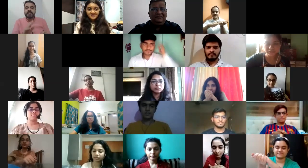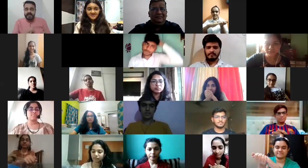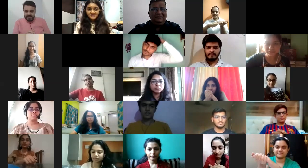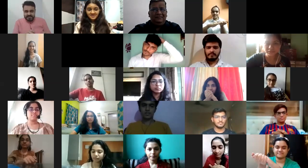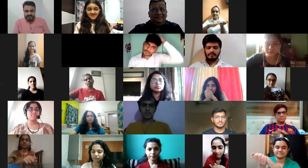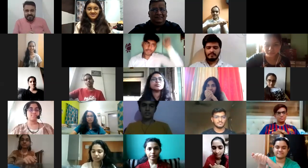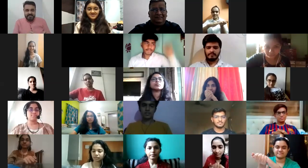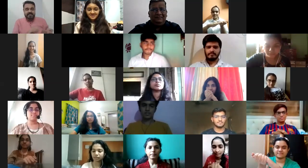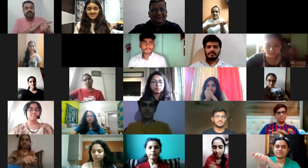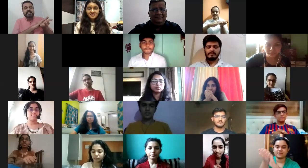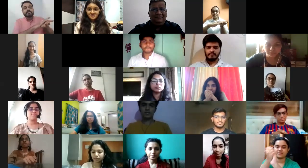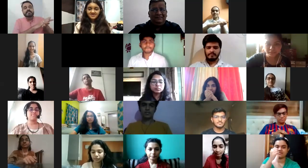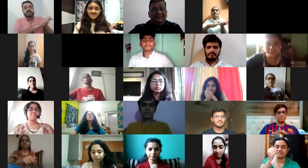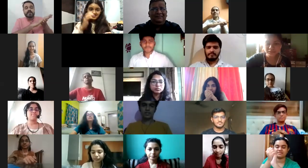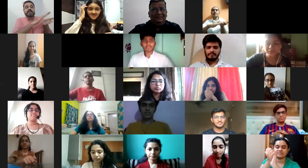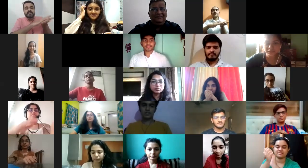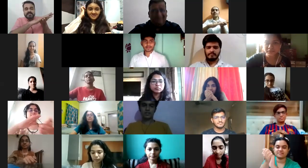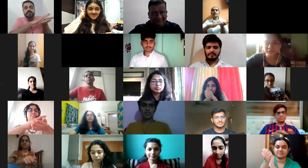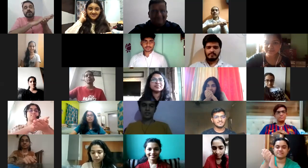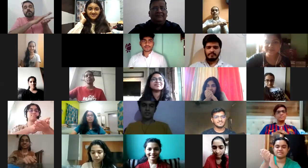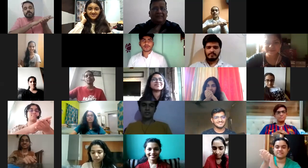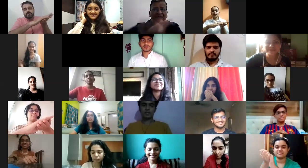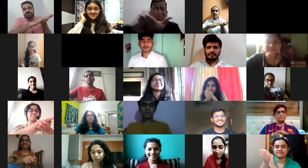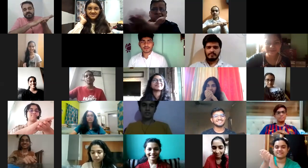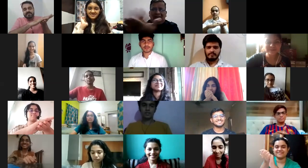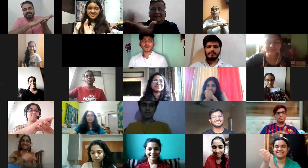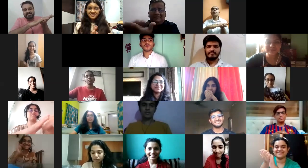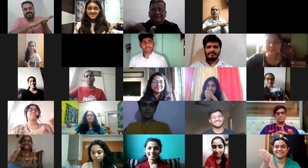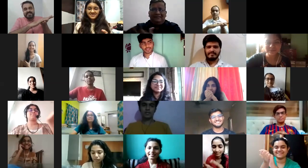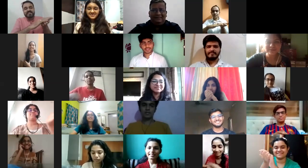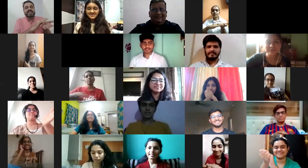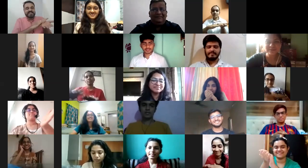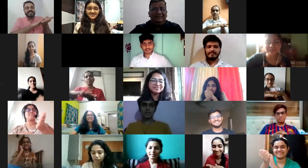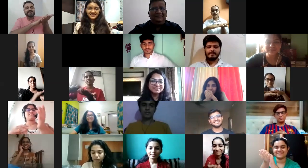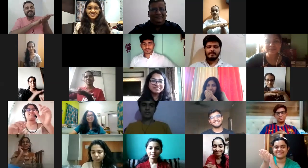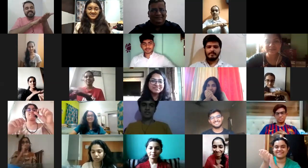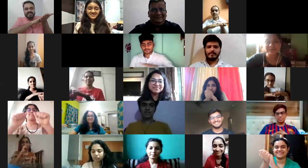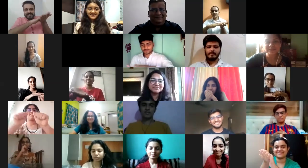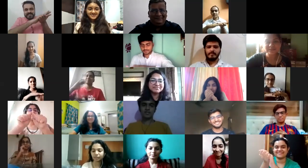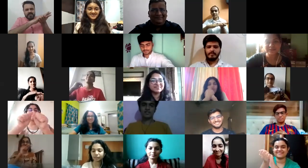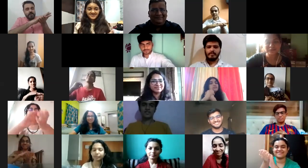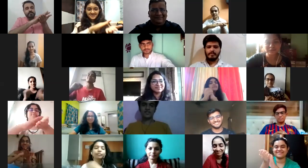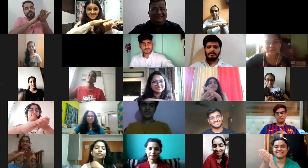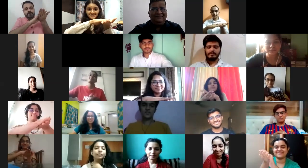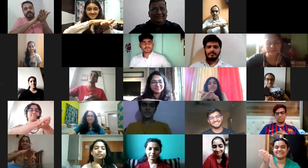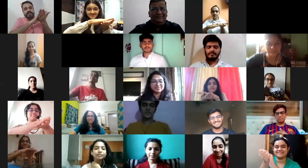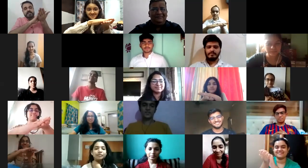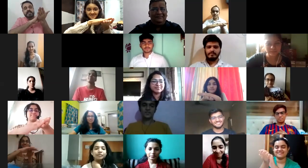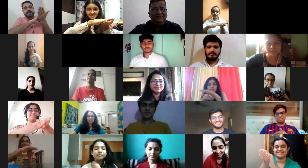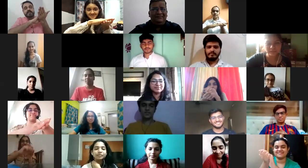else. It will mean safai, saaf karo. Okay. Or if you raise it little and if you do